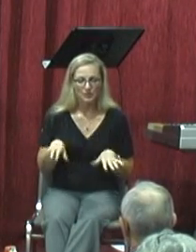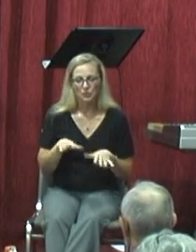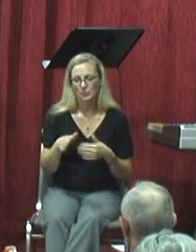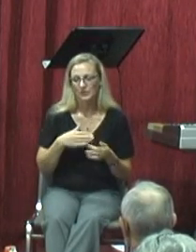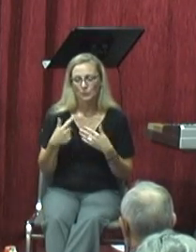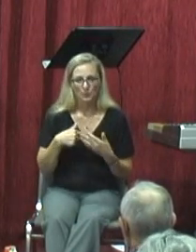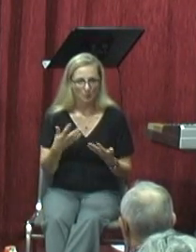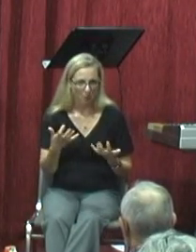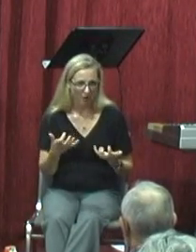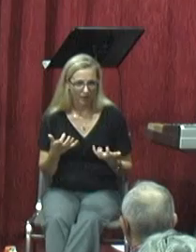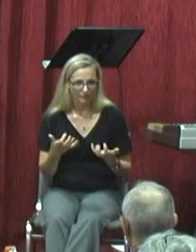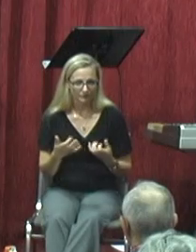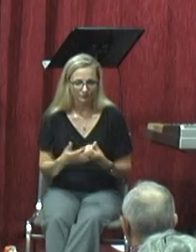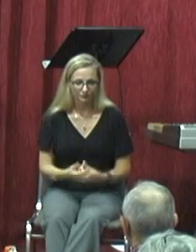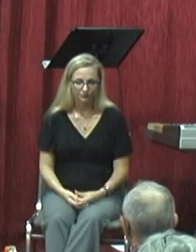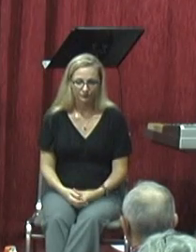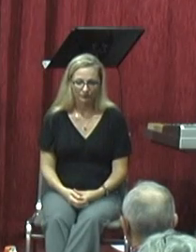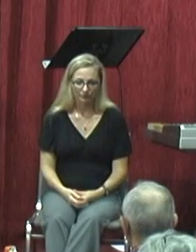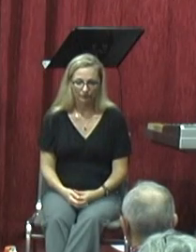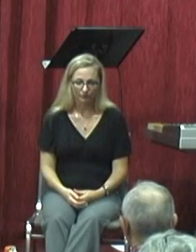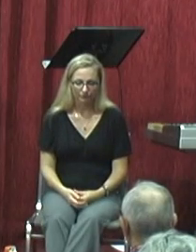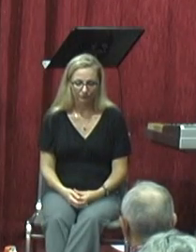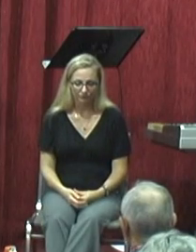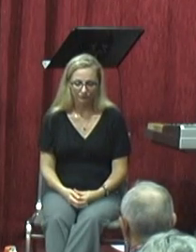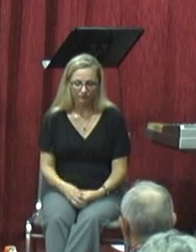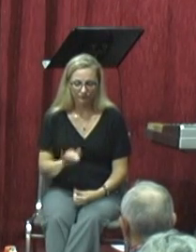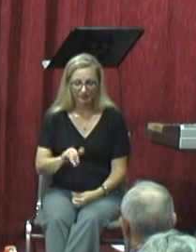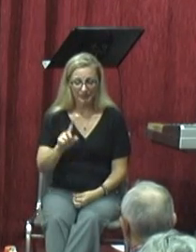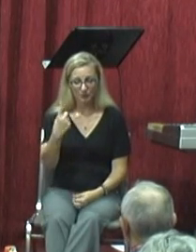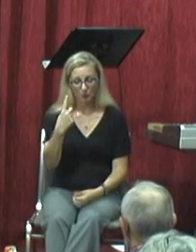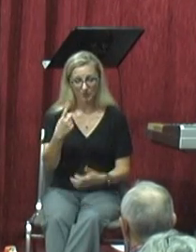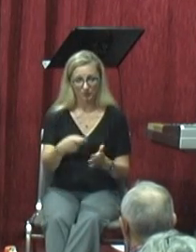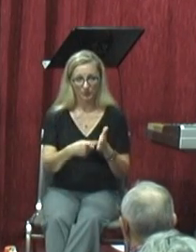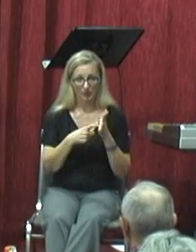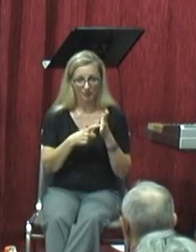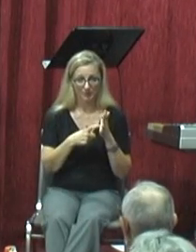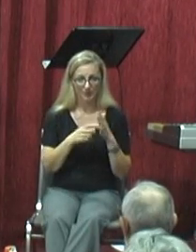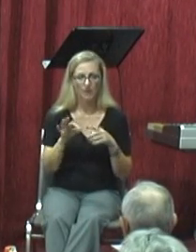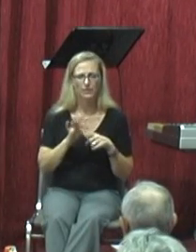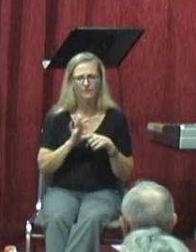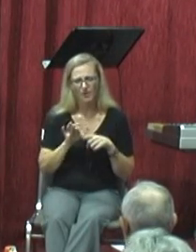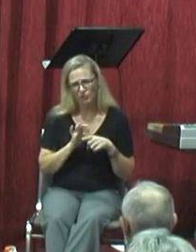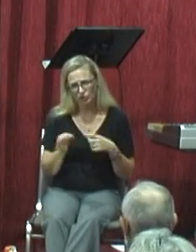We have to be obedient. So that's one of the requirements. The functions.